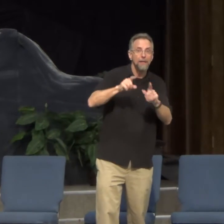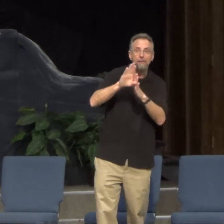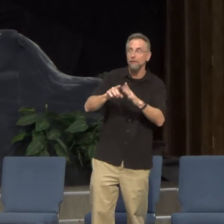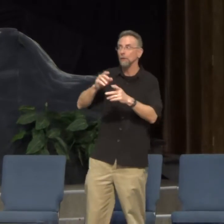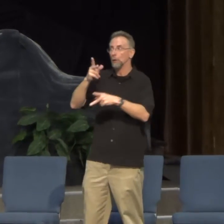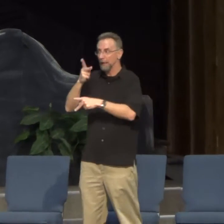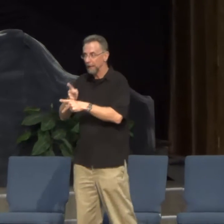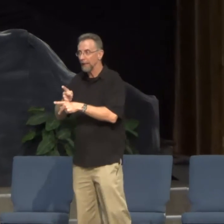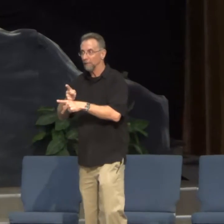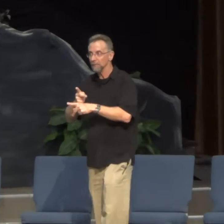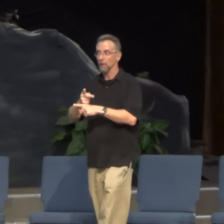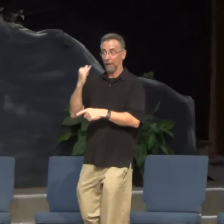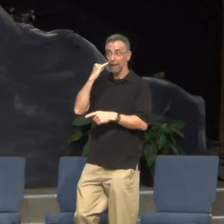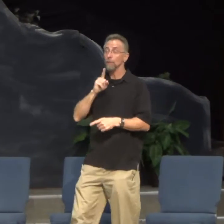My commandments, right?